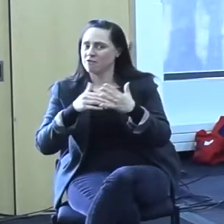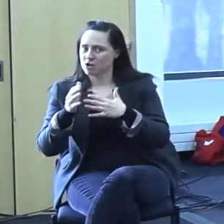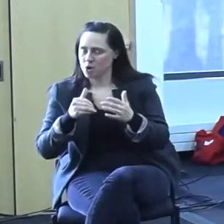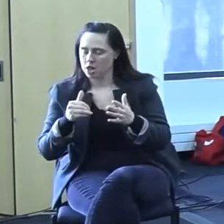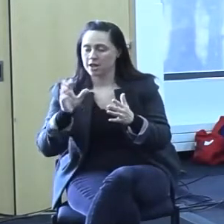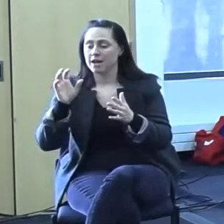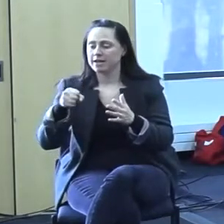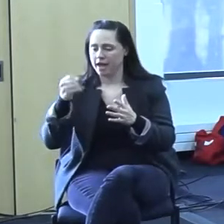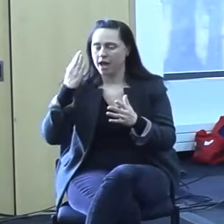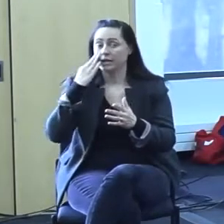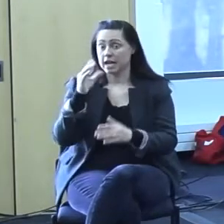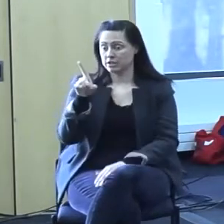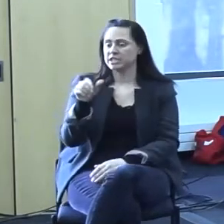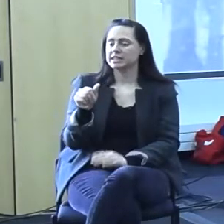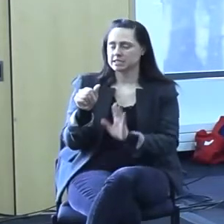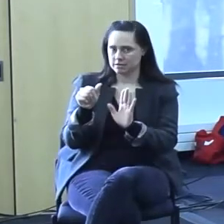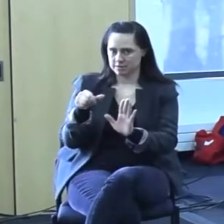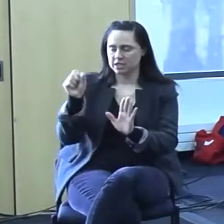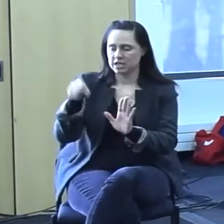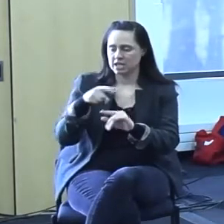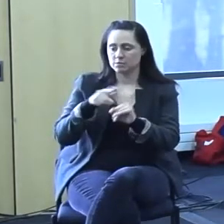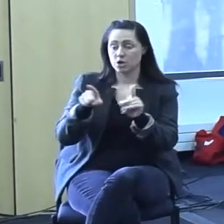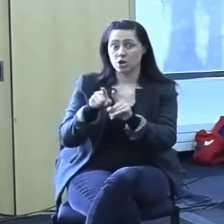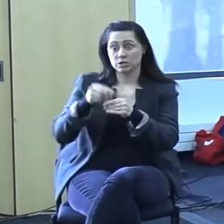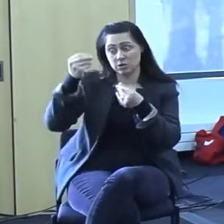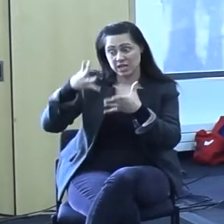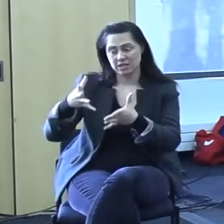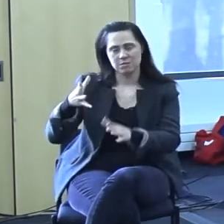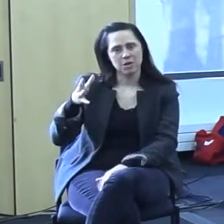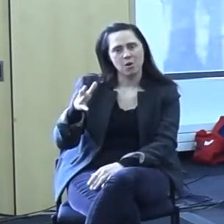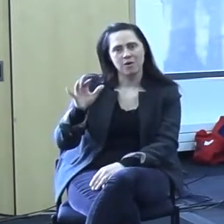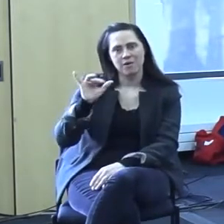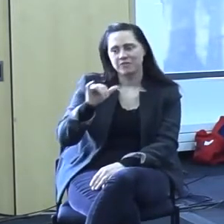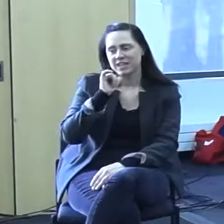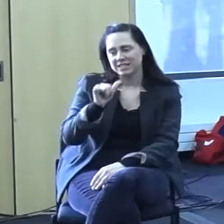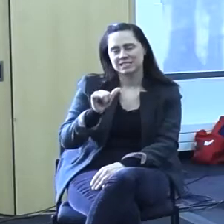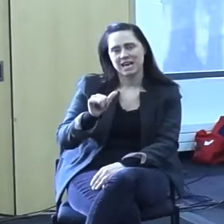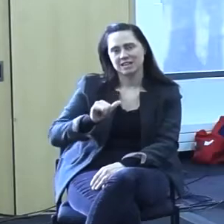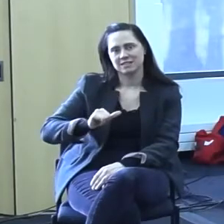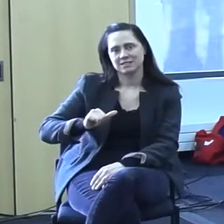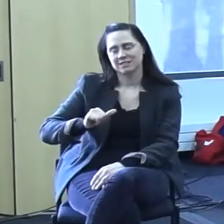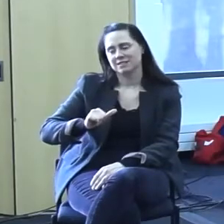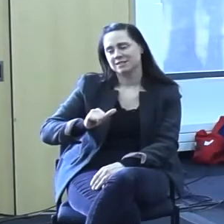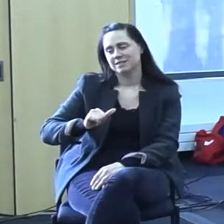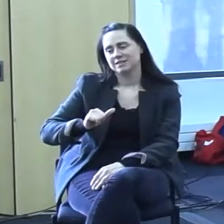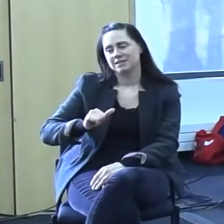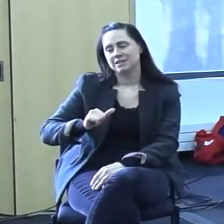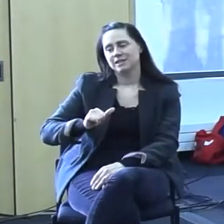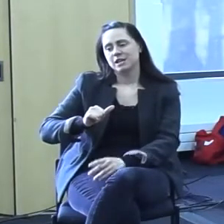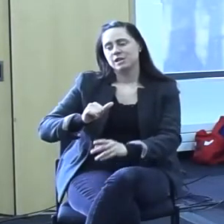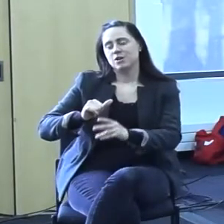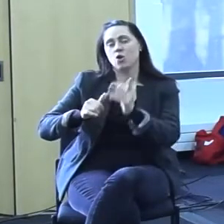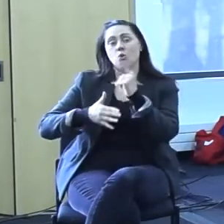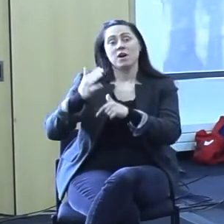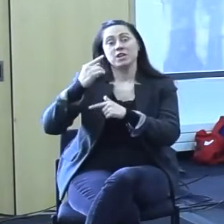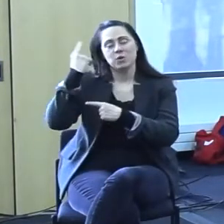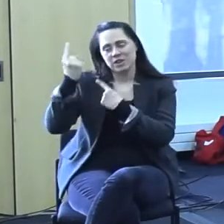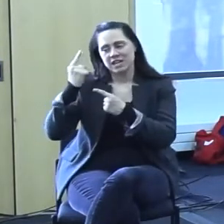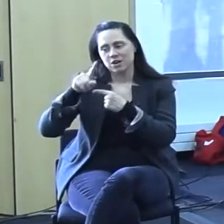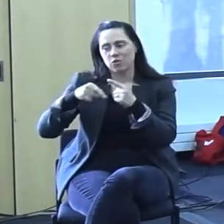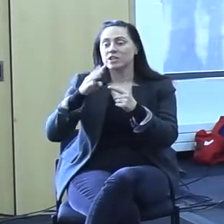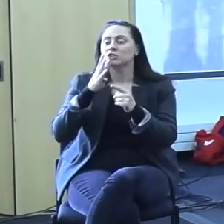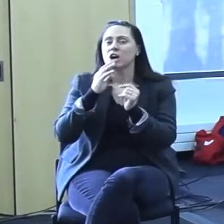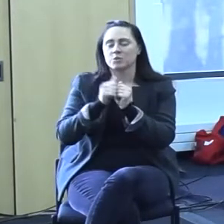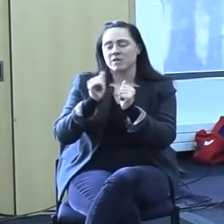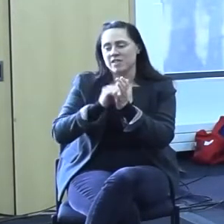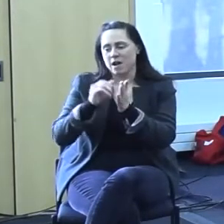their disability, but also letting them know that that's not the number one indicator that you think of when you are talking